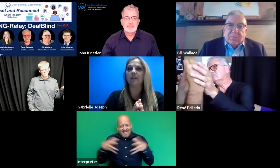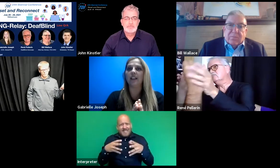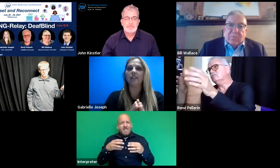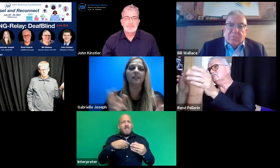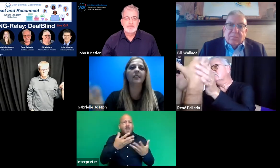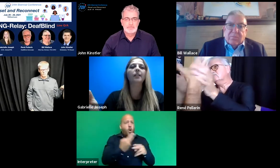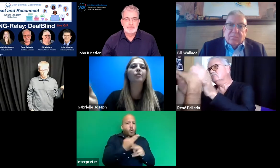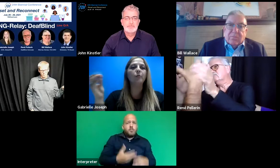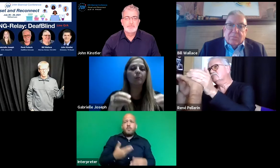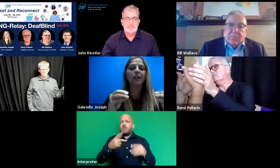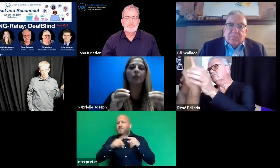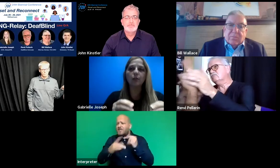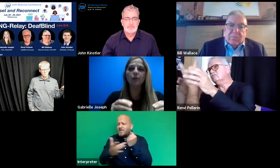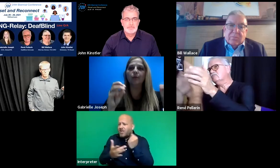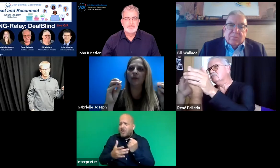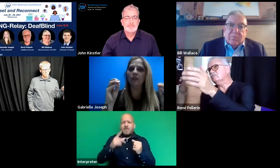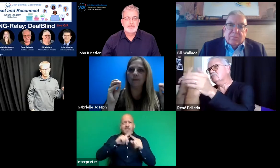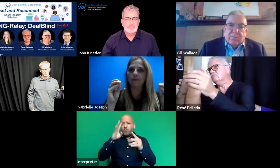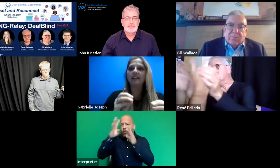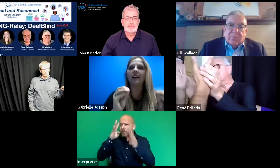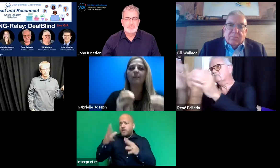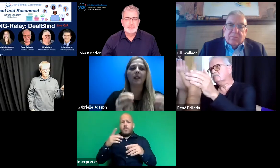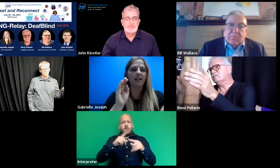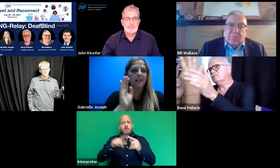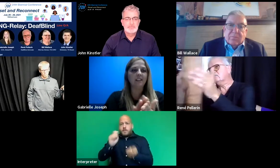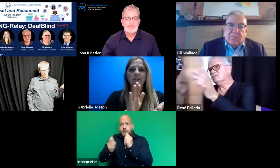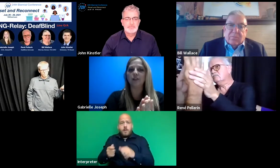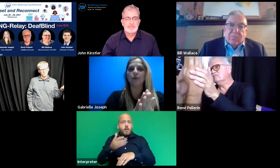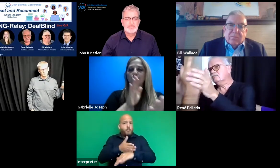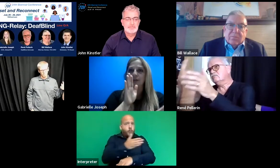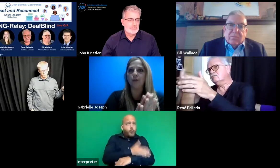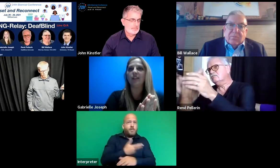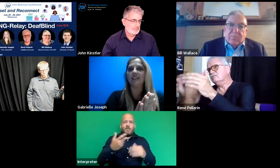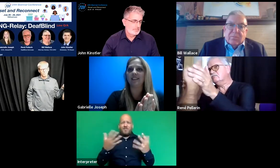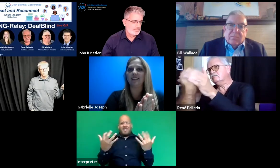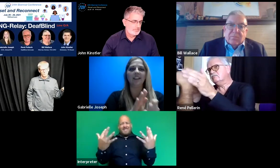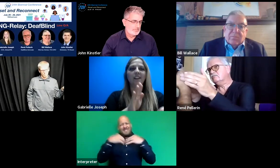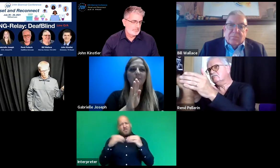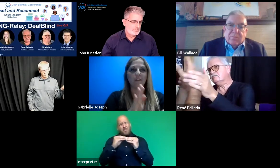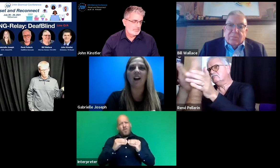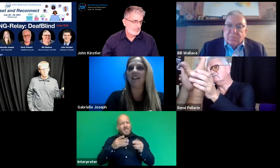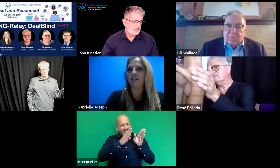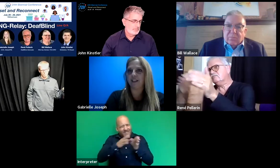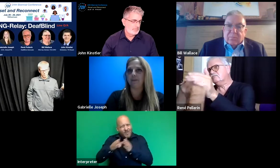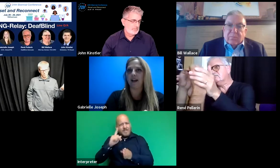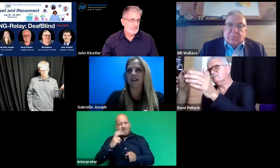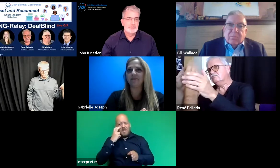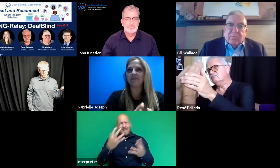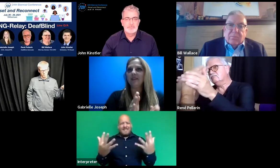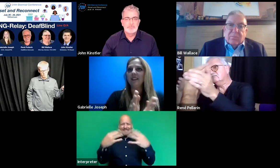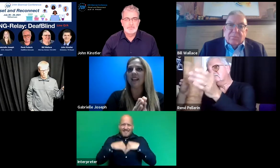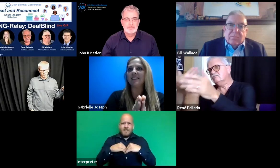and innovation to include the deaf-blind individuals to do the testing, provide the